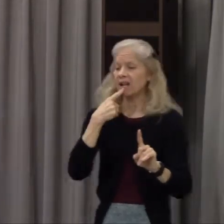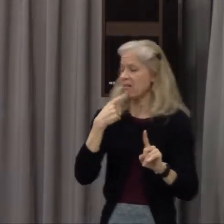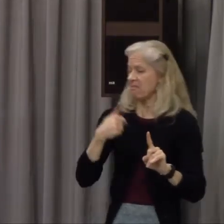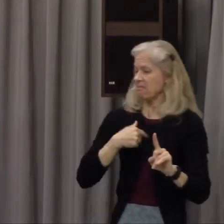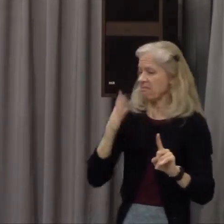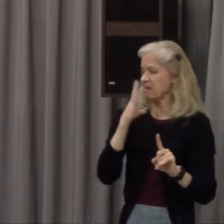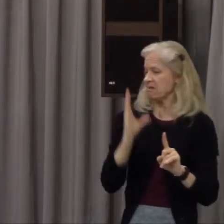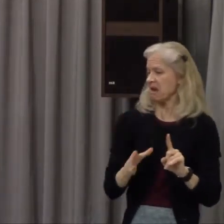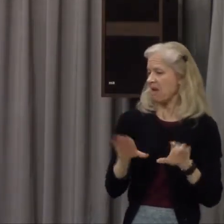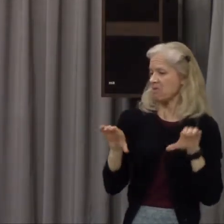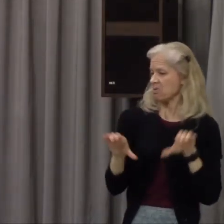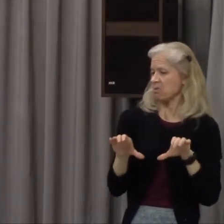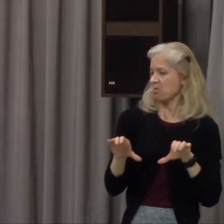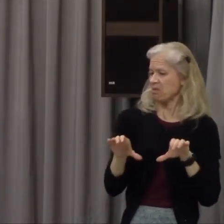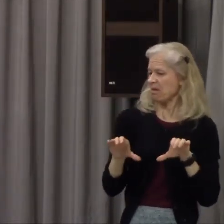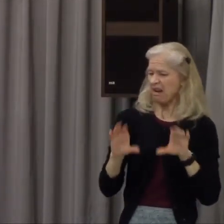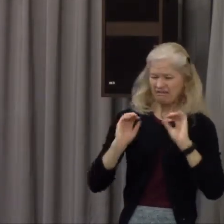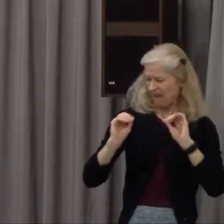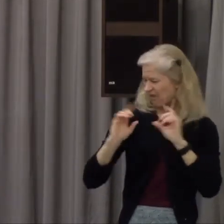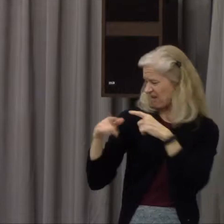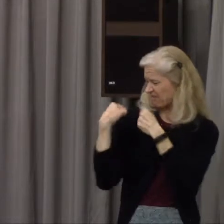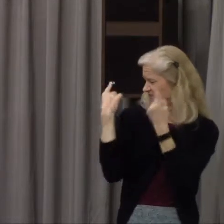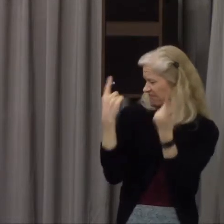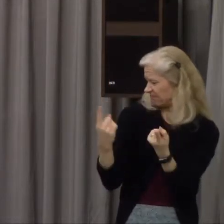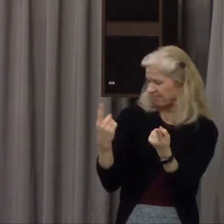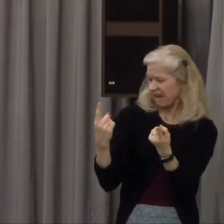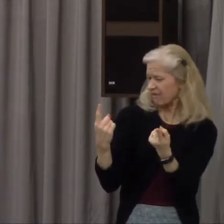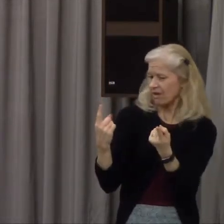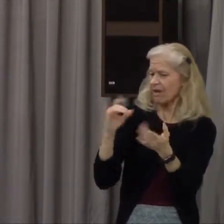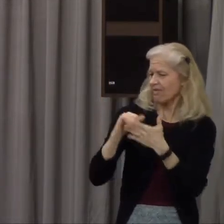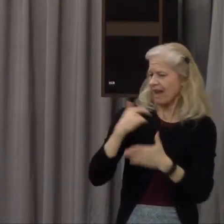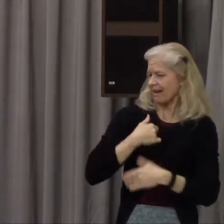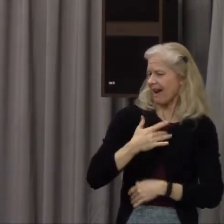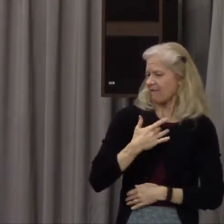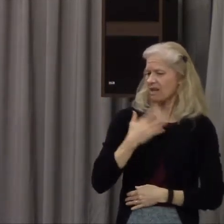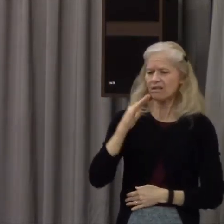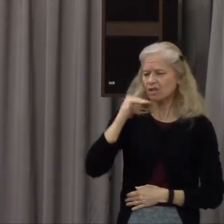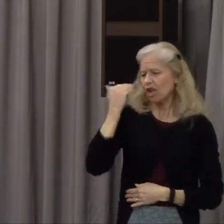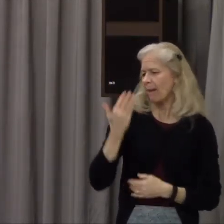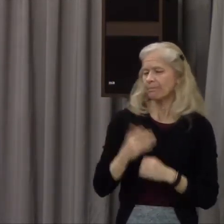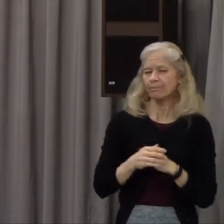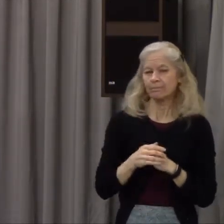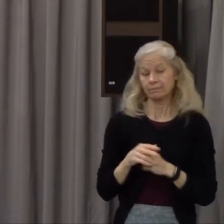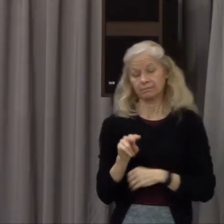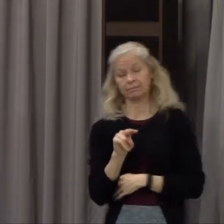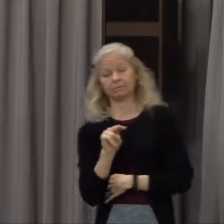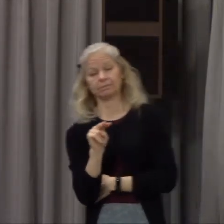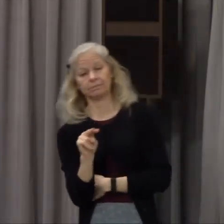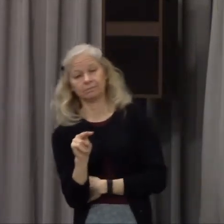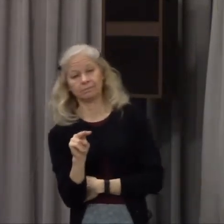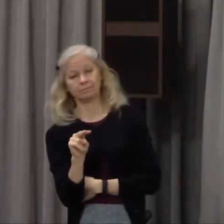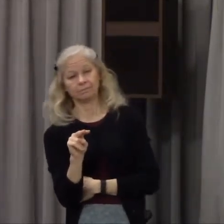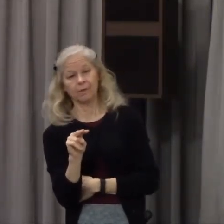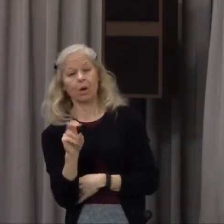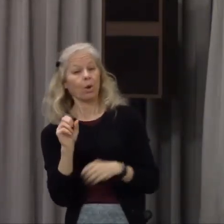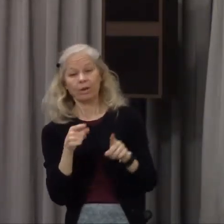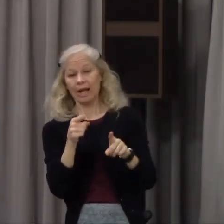I tell you can't read this book too long and have that still come out of your lips, amen? Because the Word of God is a